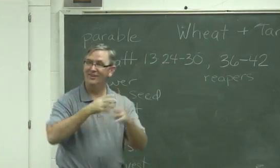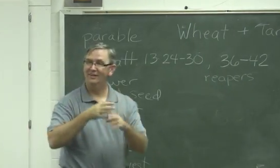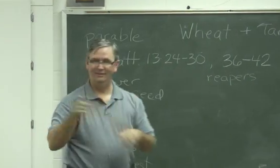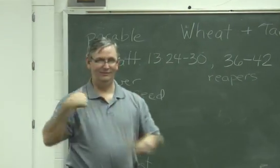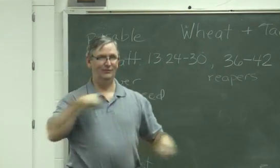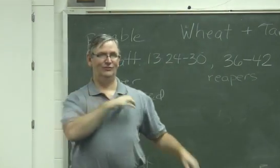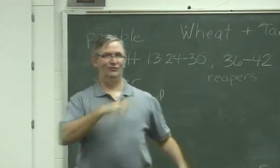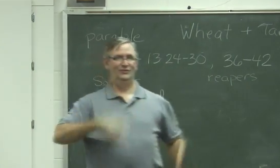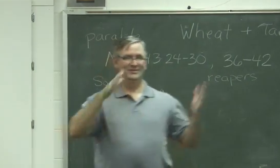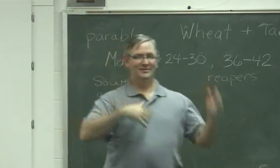people in the world,